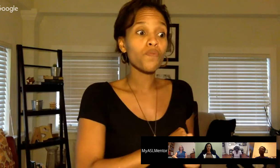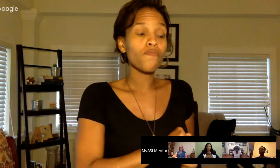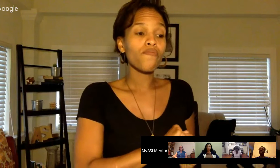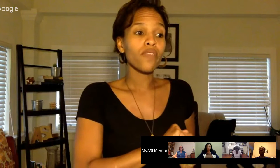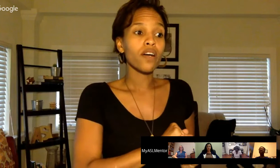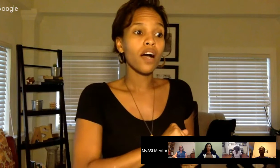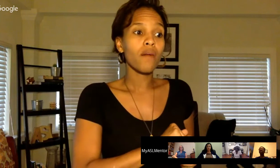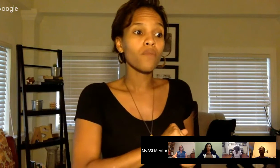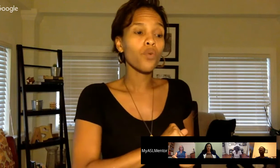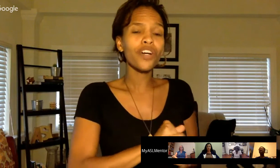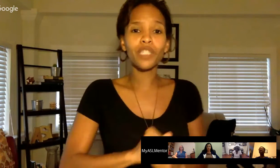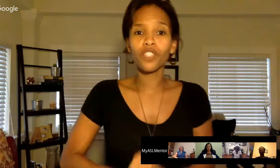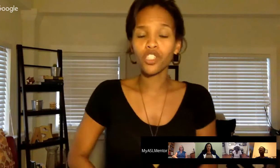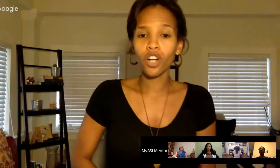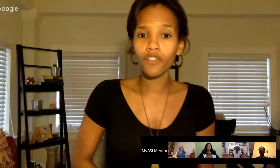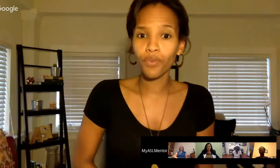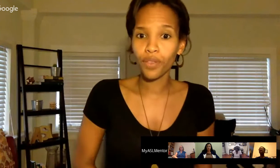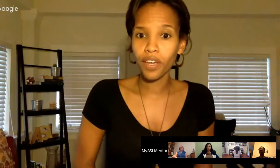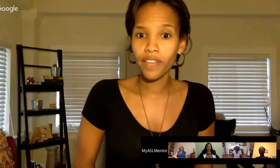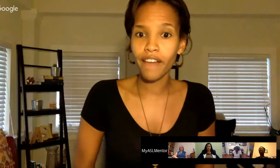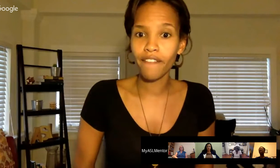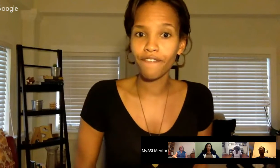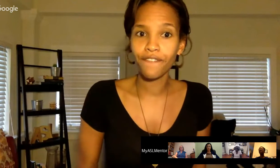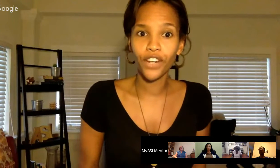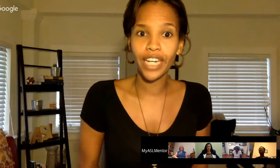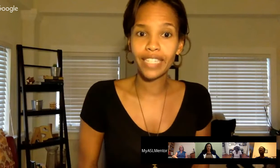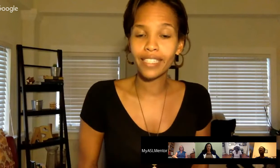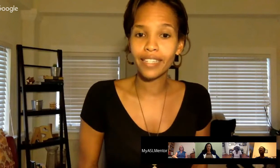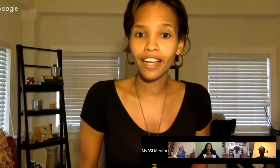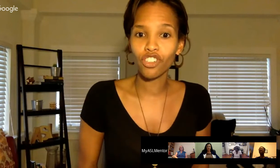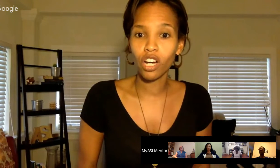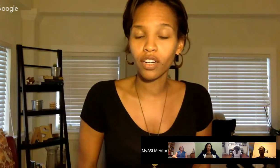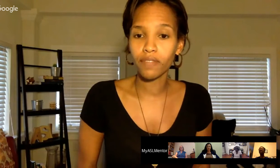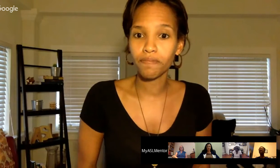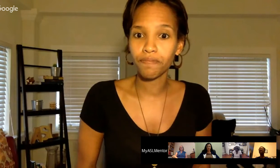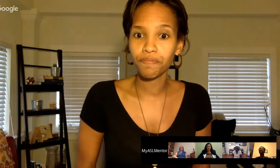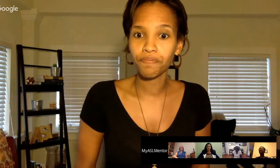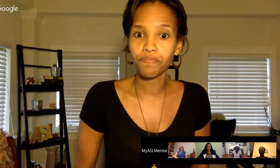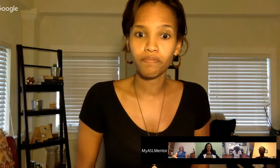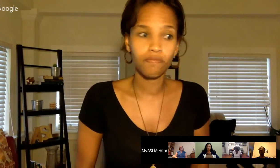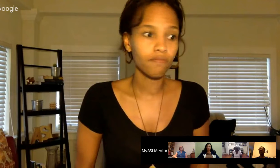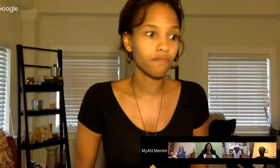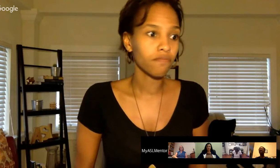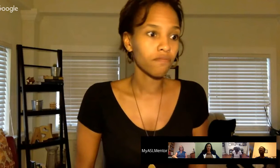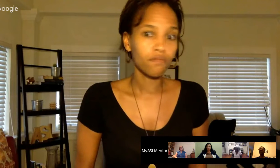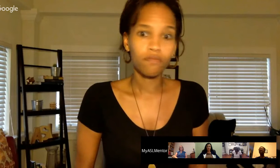So what do you guys want to start off with in that phrase, in that chunk?